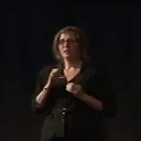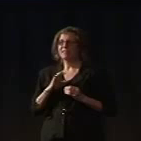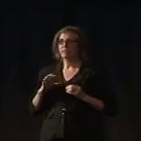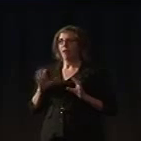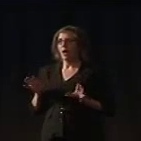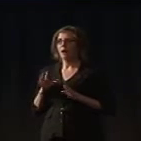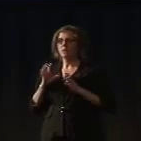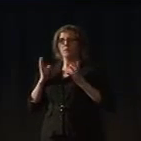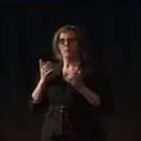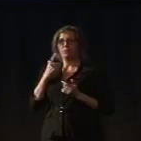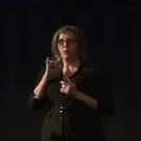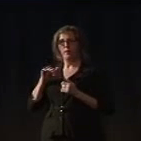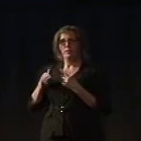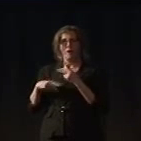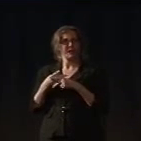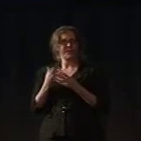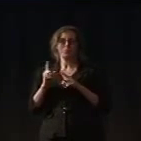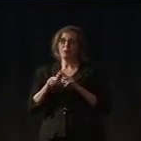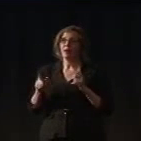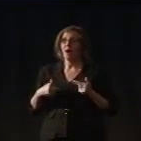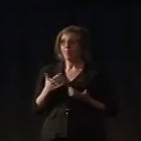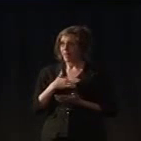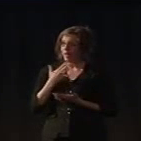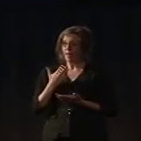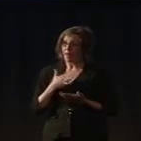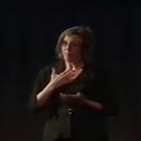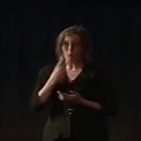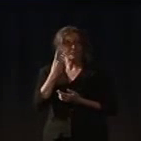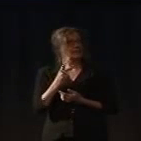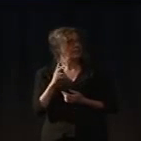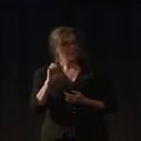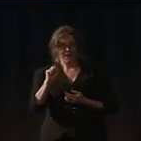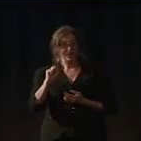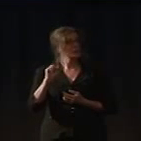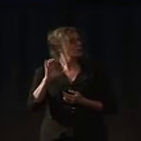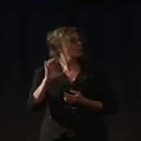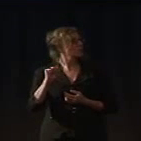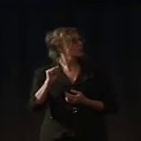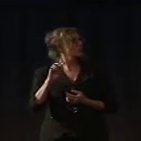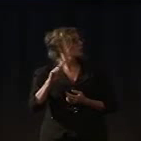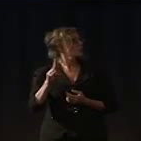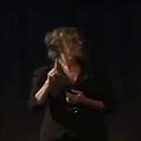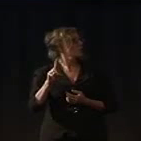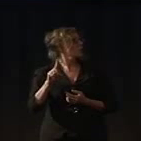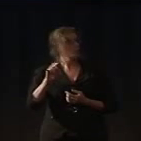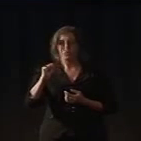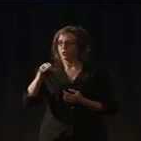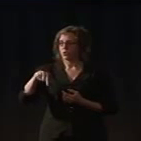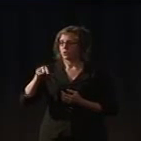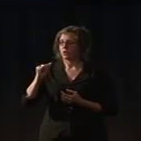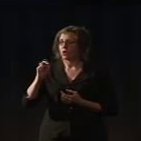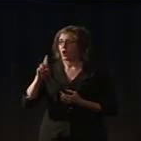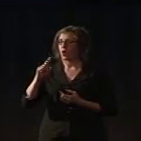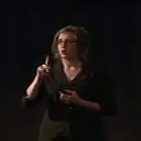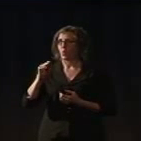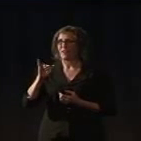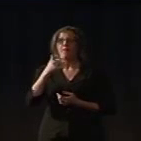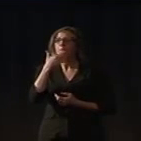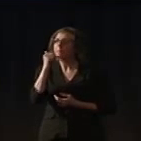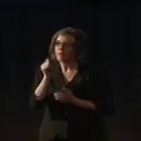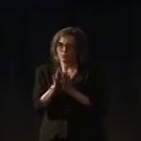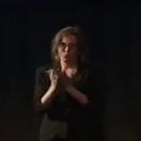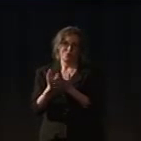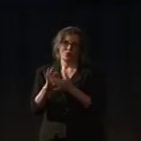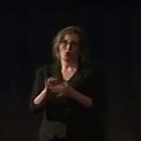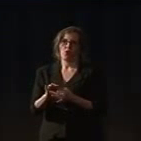concerned. Now, I'm glad to see that Scarzoni, Philip Scarzoni, is the best book on climate change. I mean, of all the medium, it's